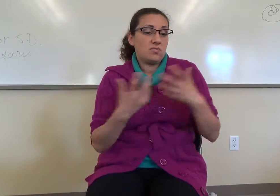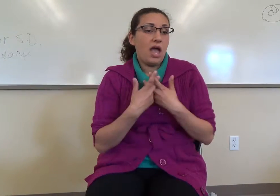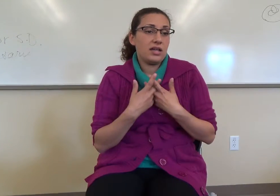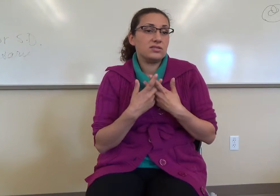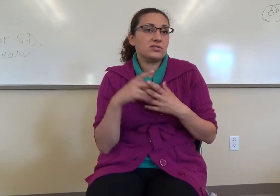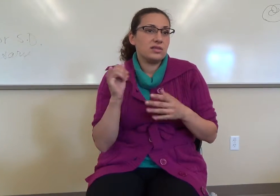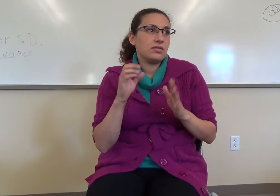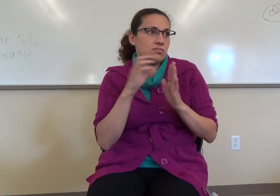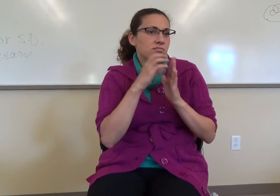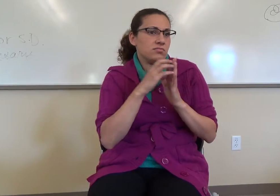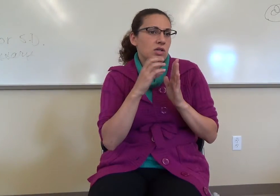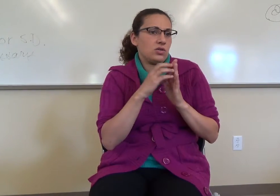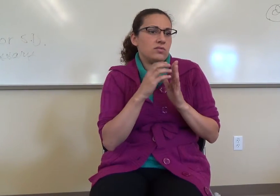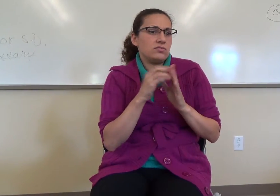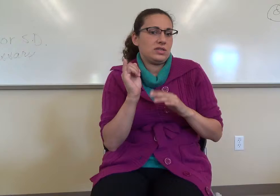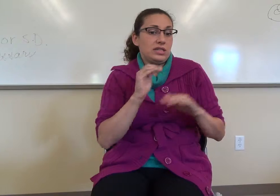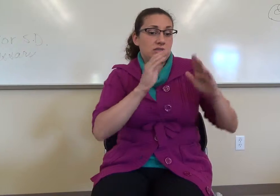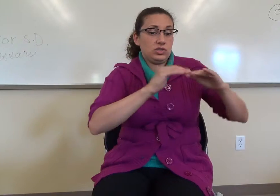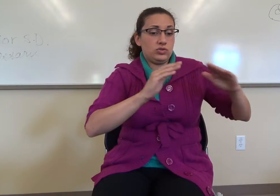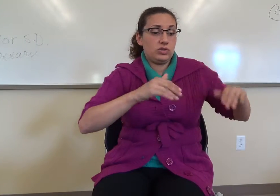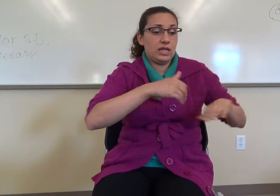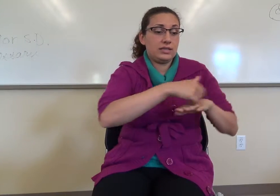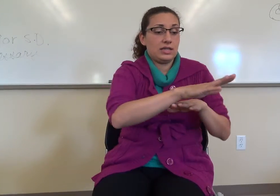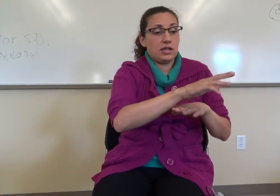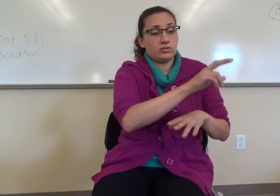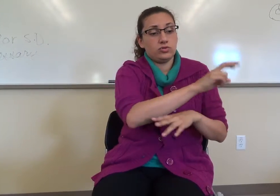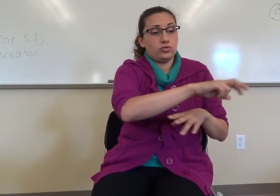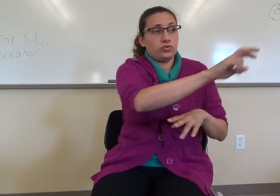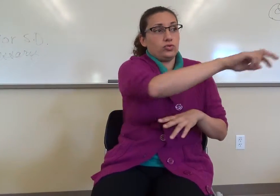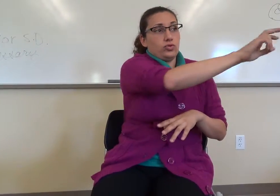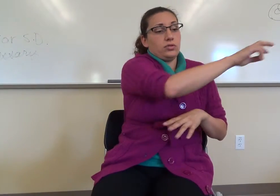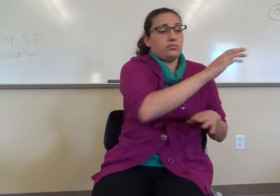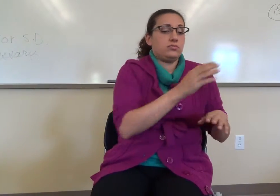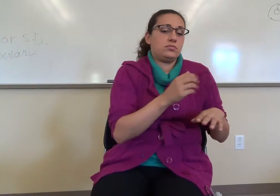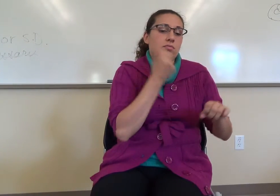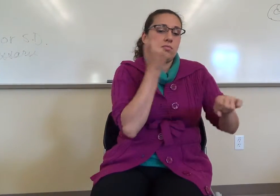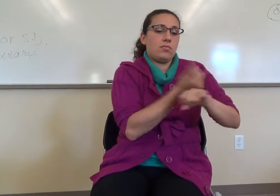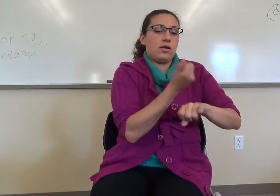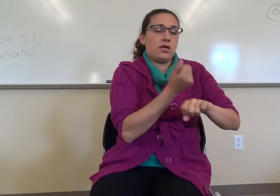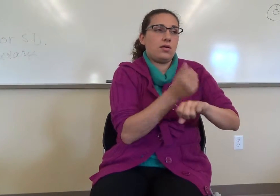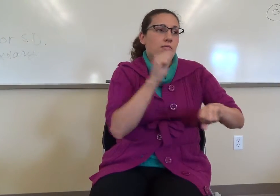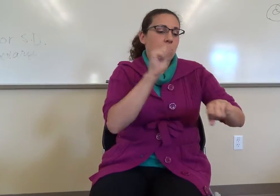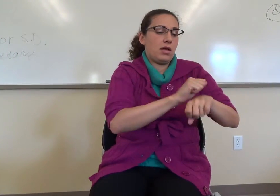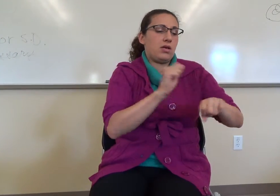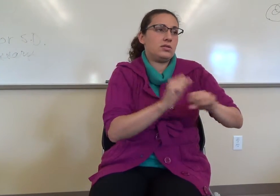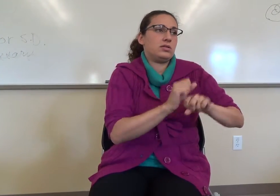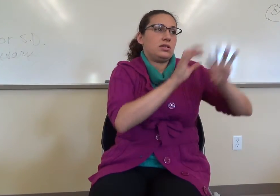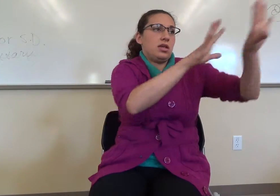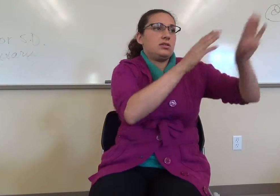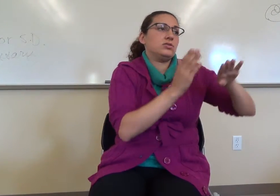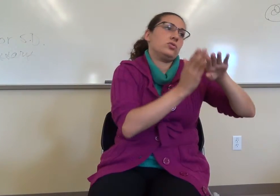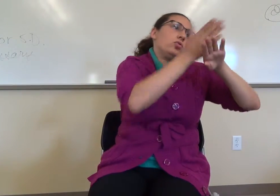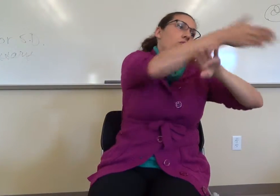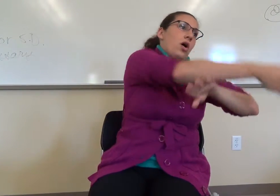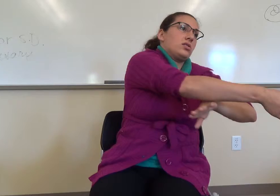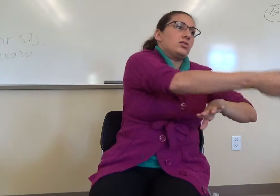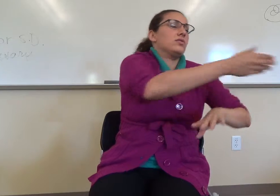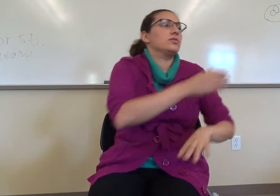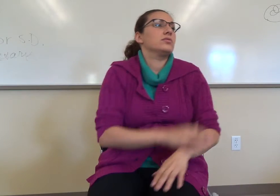The children are sent on the journey, they cross the Himalayan mountains. Okay? Okay, let's take